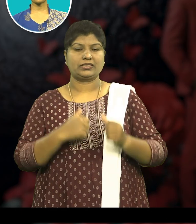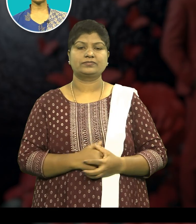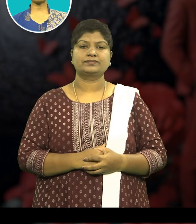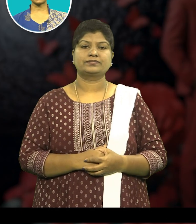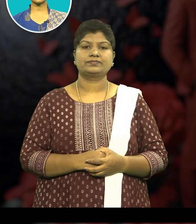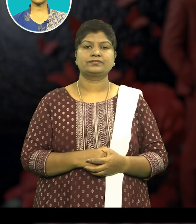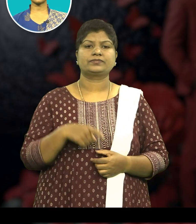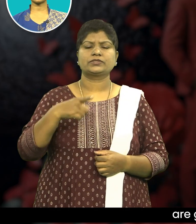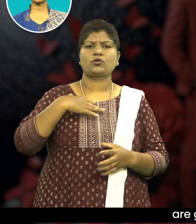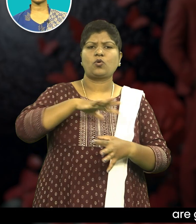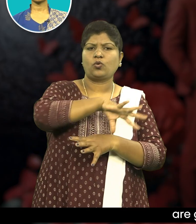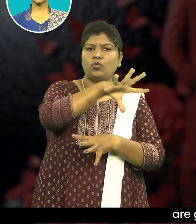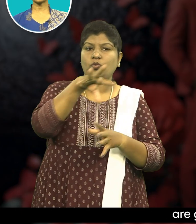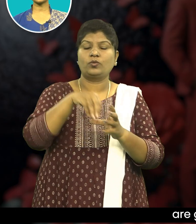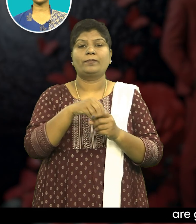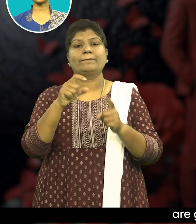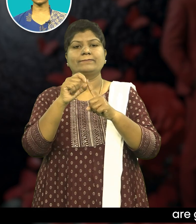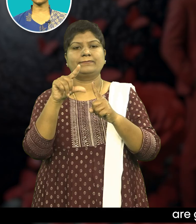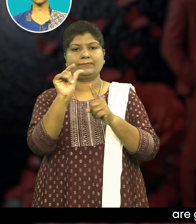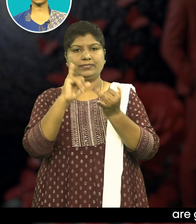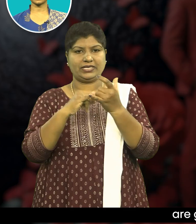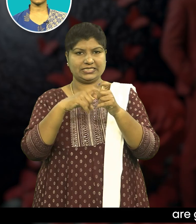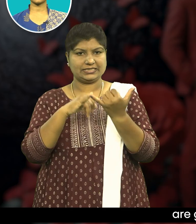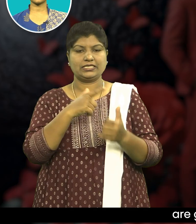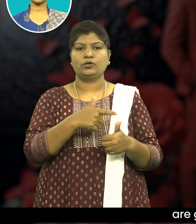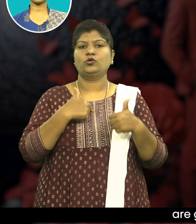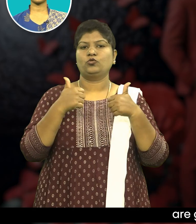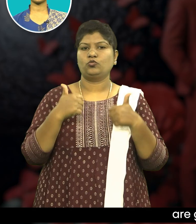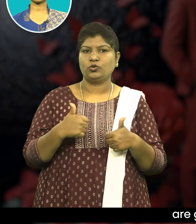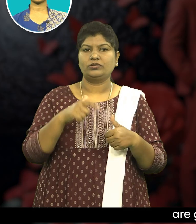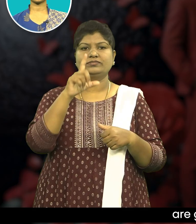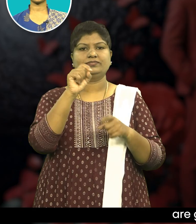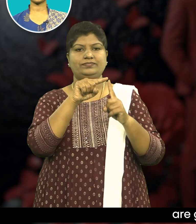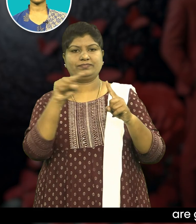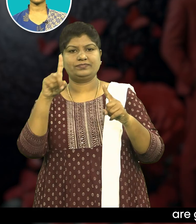and whole pulses are good for adolescents.